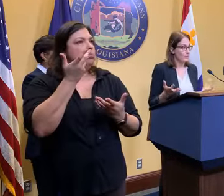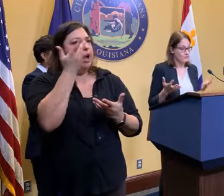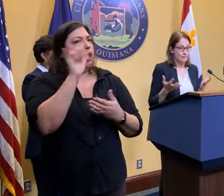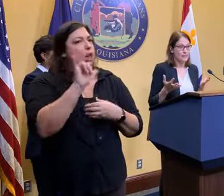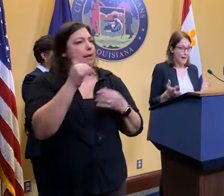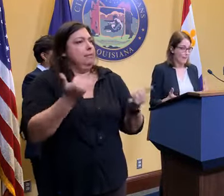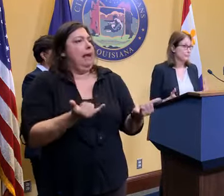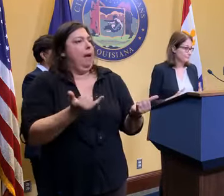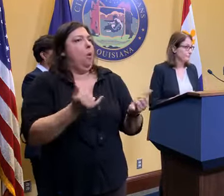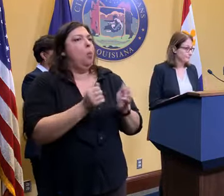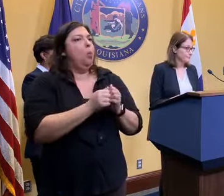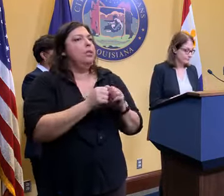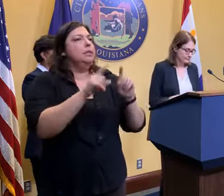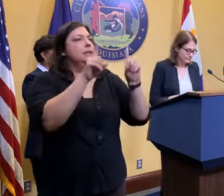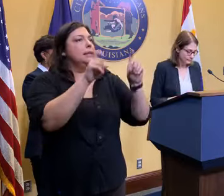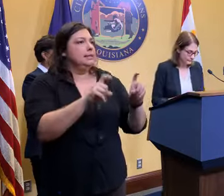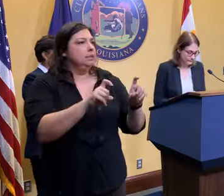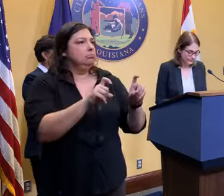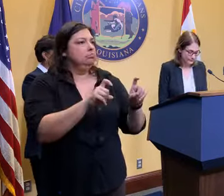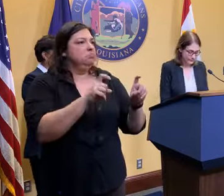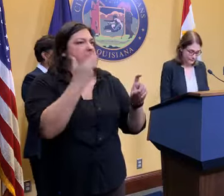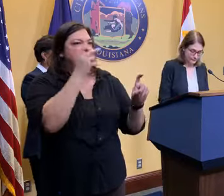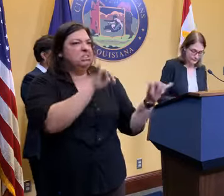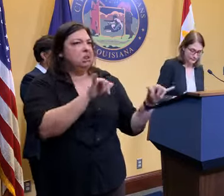doing now.